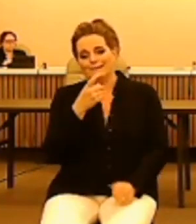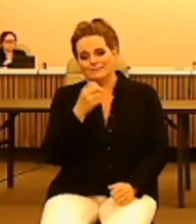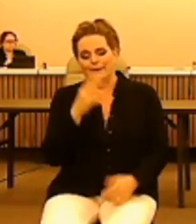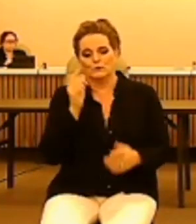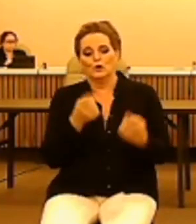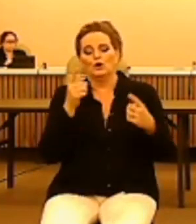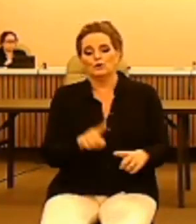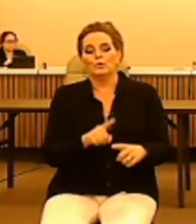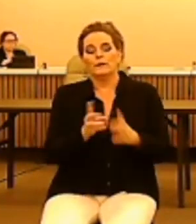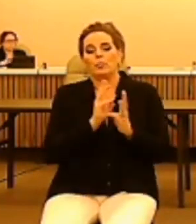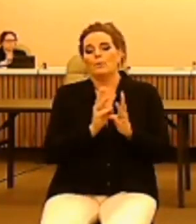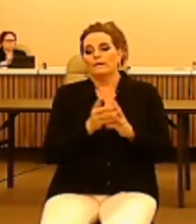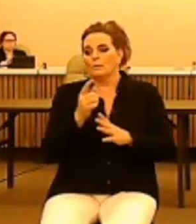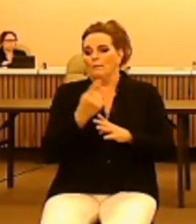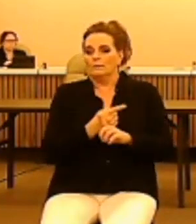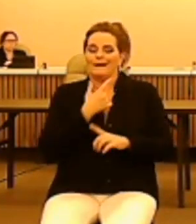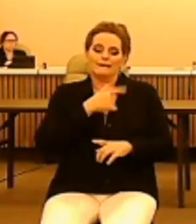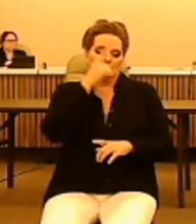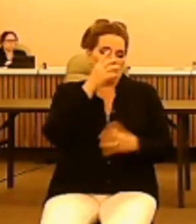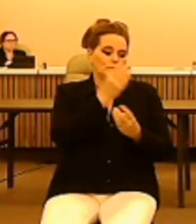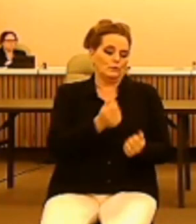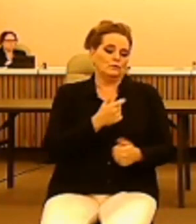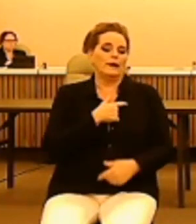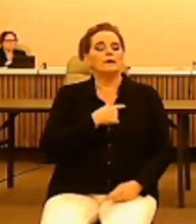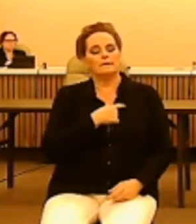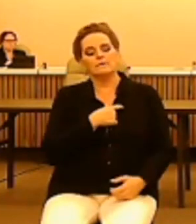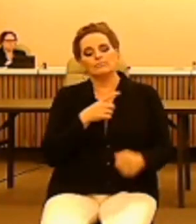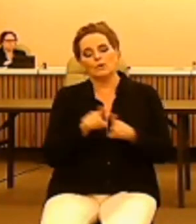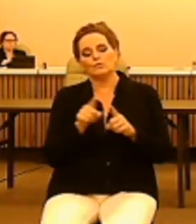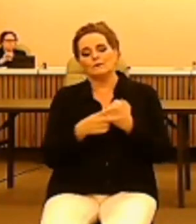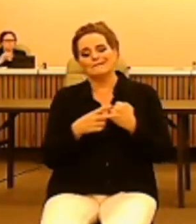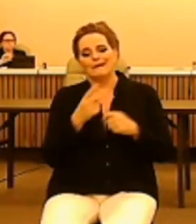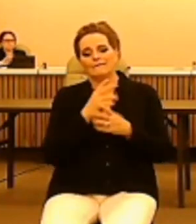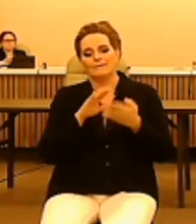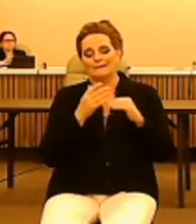solution. And like I said, we'll save the town money.